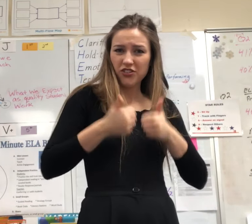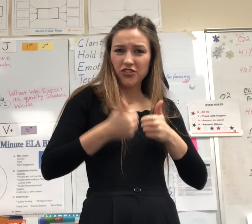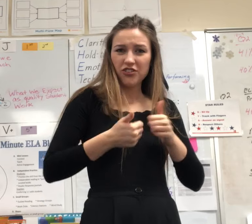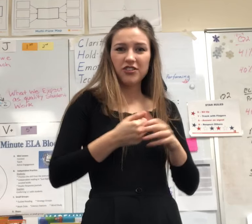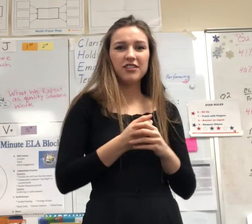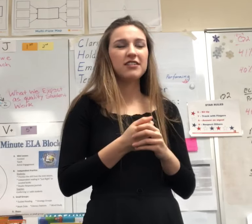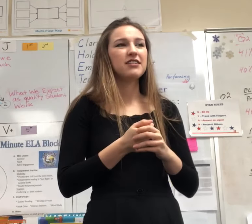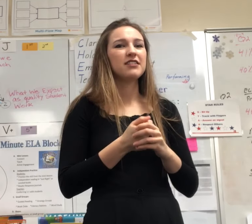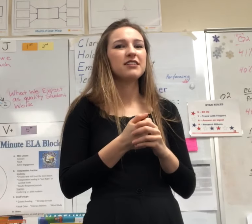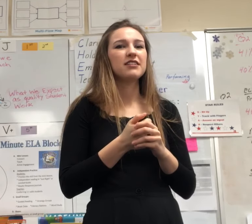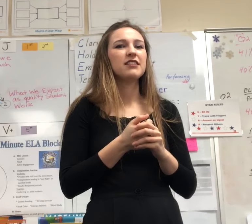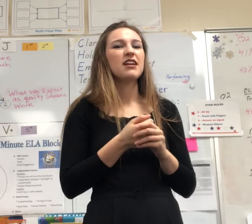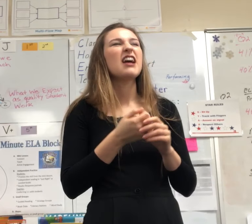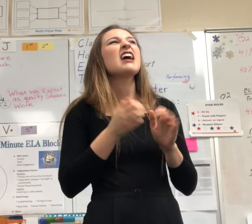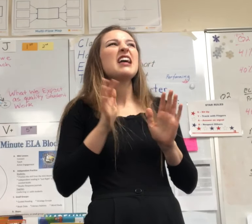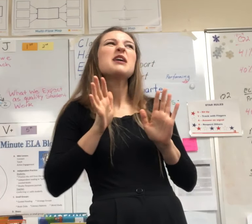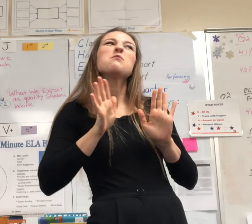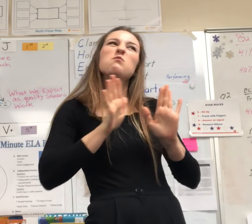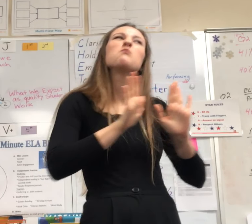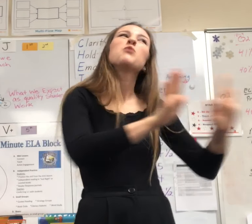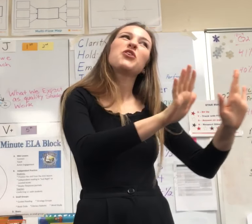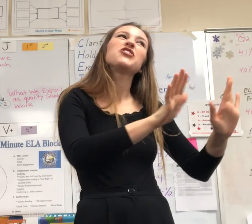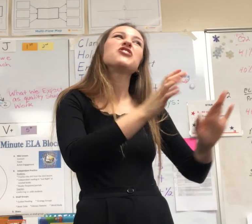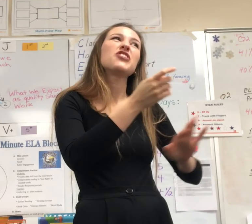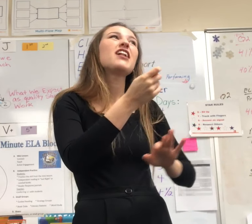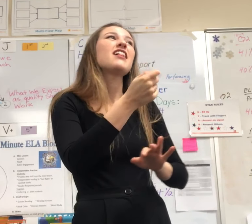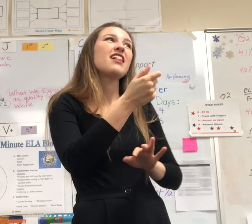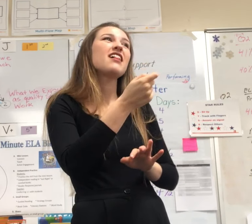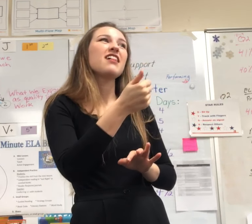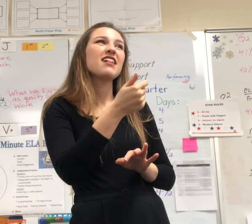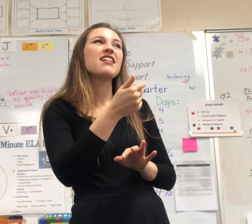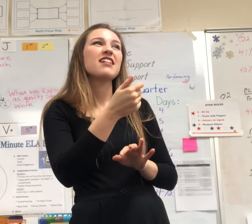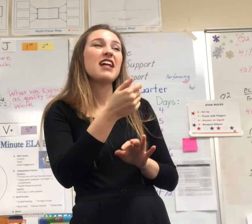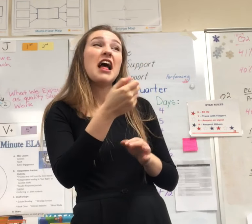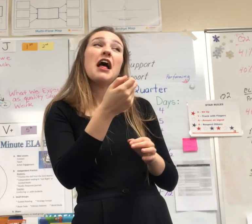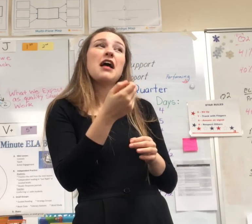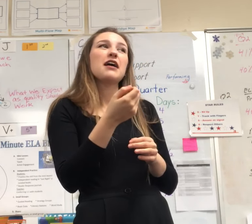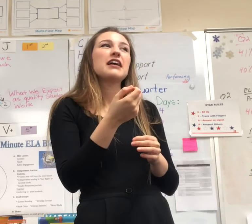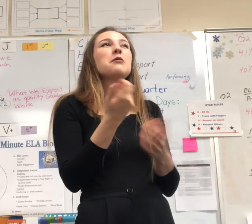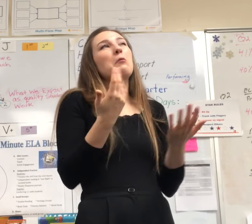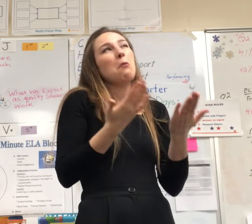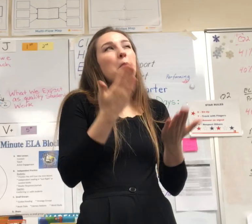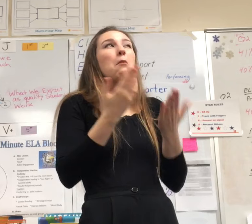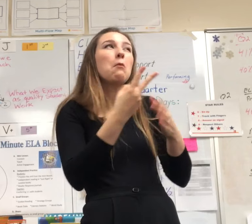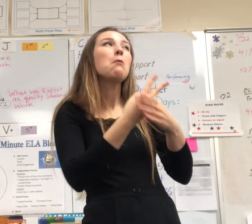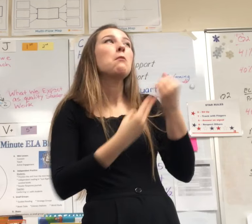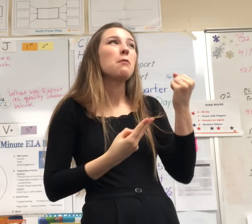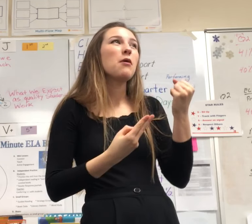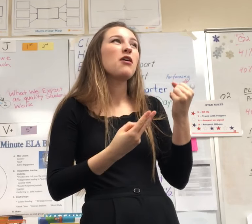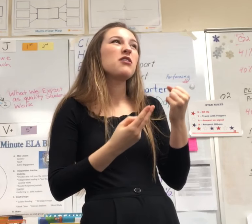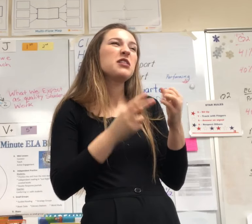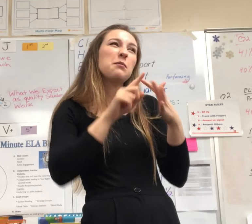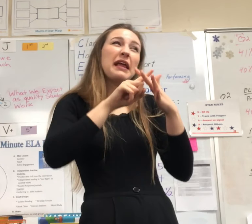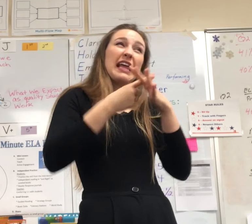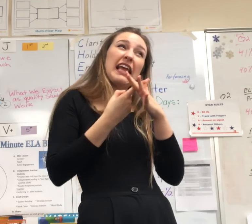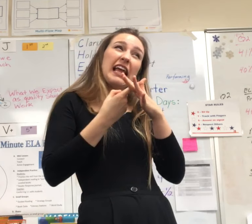It kind of pushes it a little bit. It does a little bit of both, because at the beginning it pushes it down,